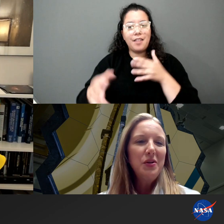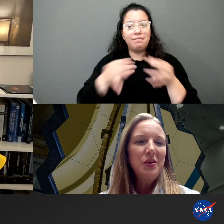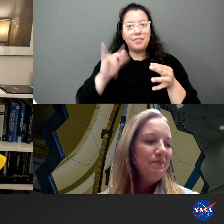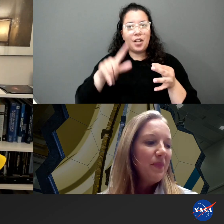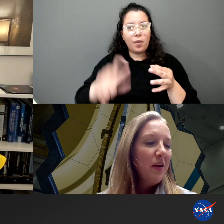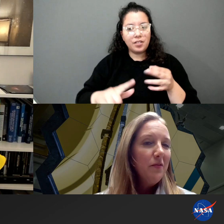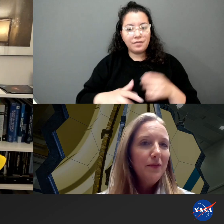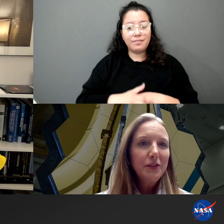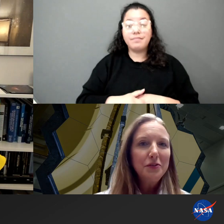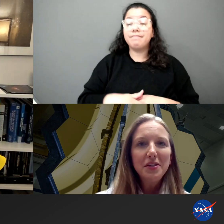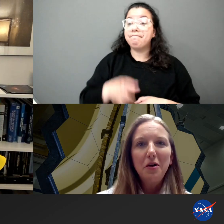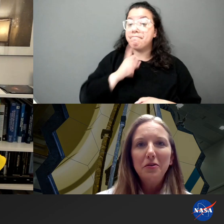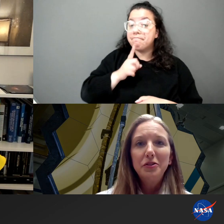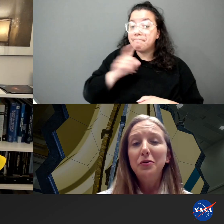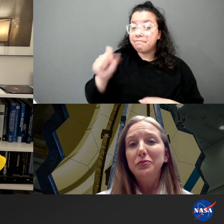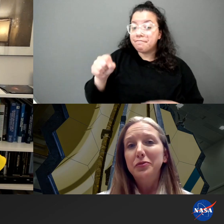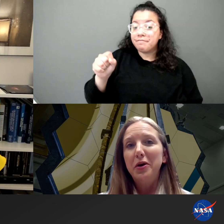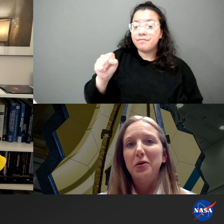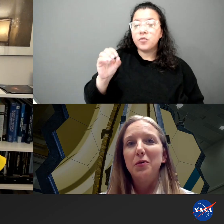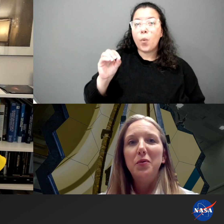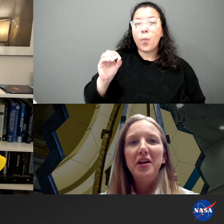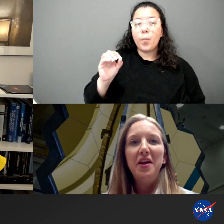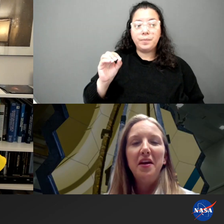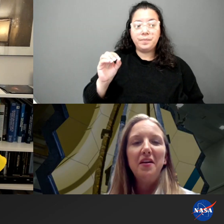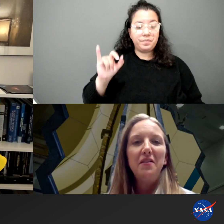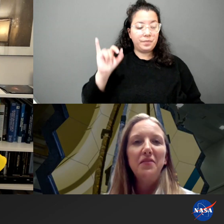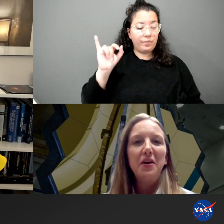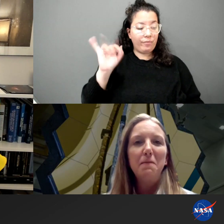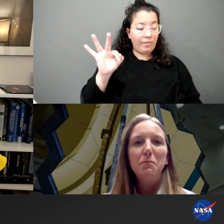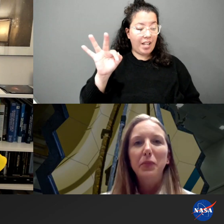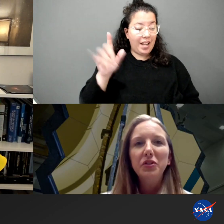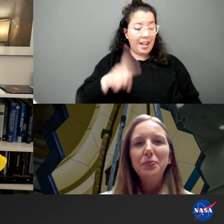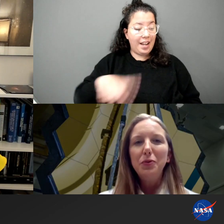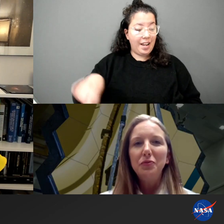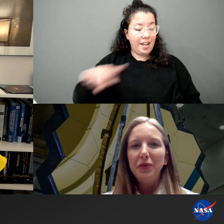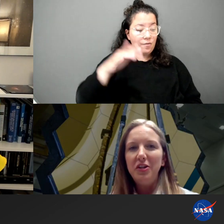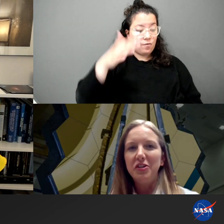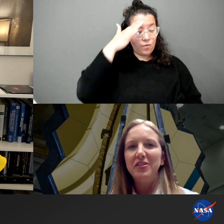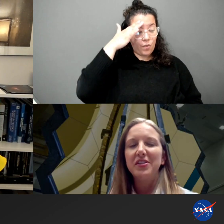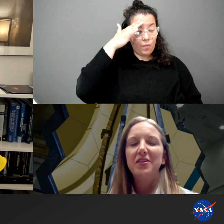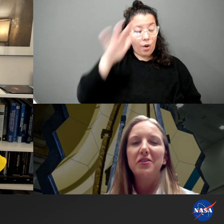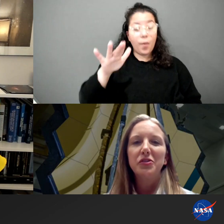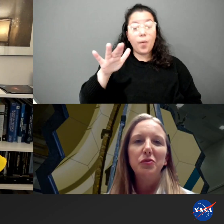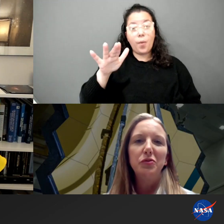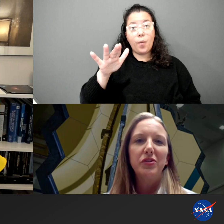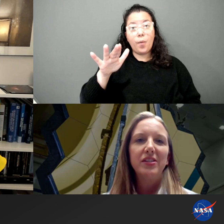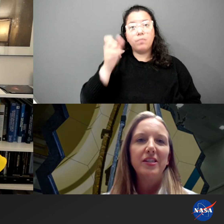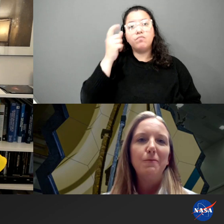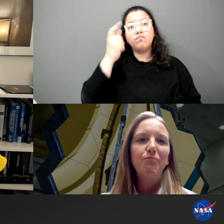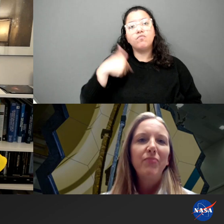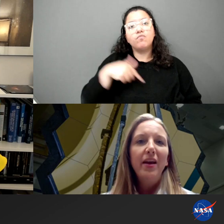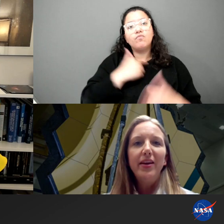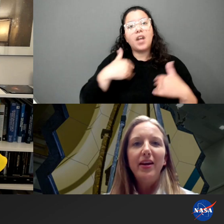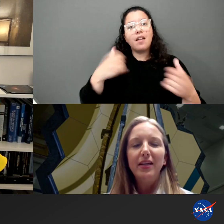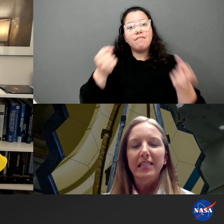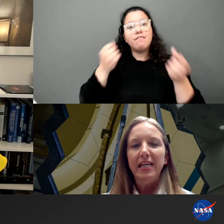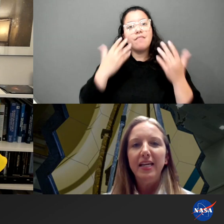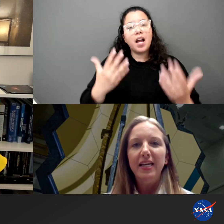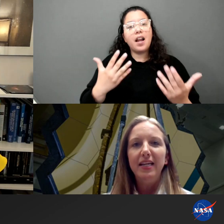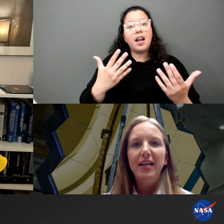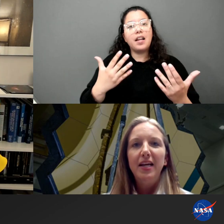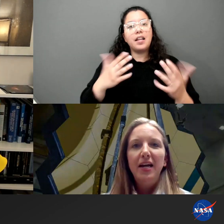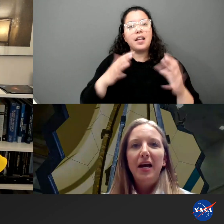So for those that don't know, we have multiple regions in our solar system